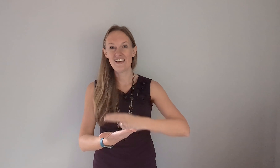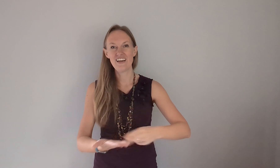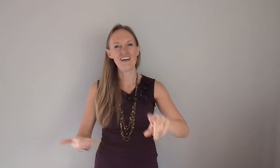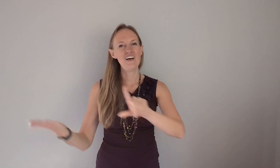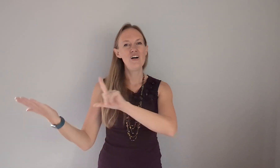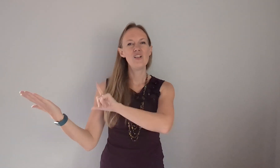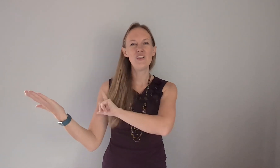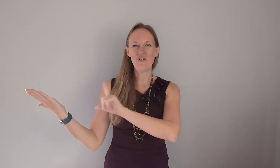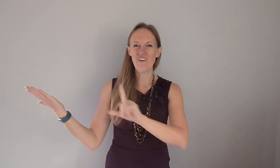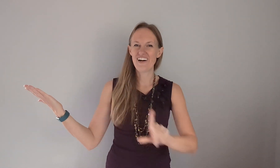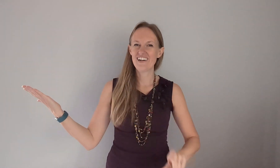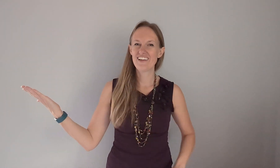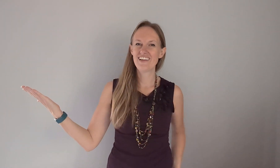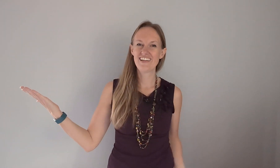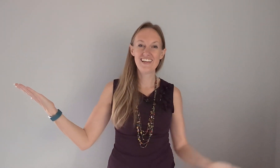holy Lord.